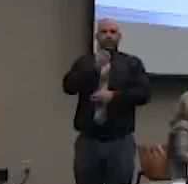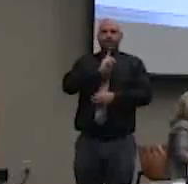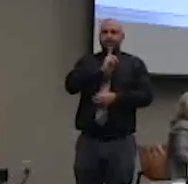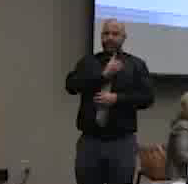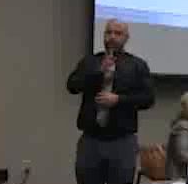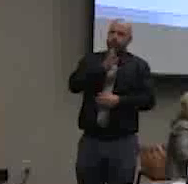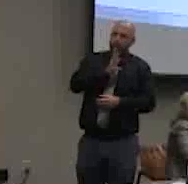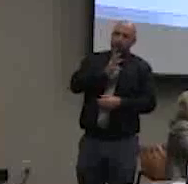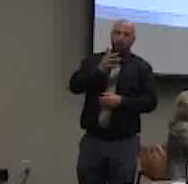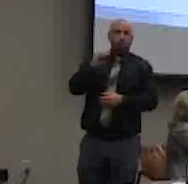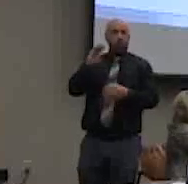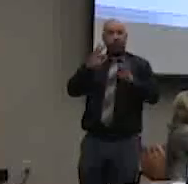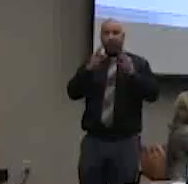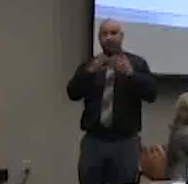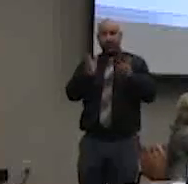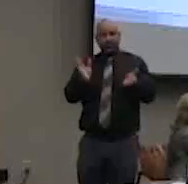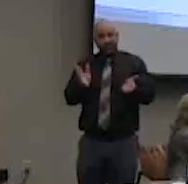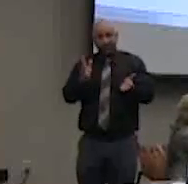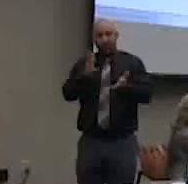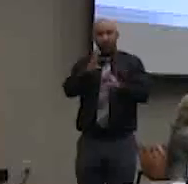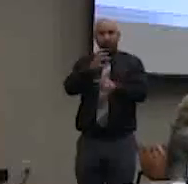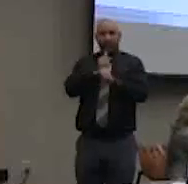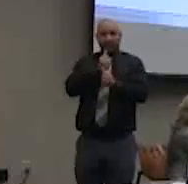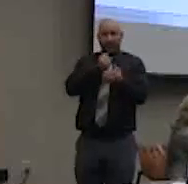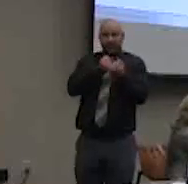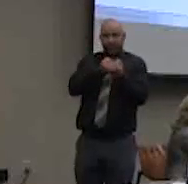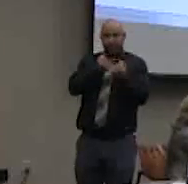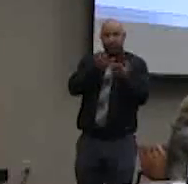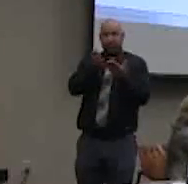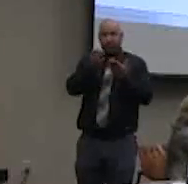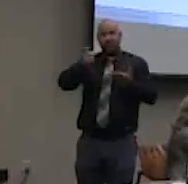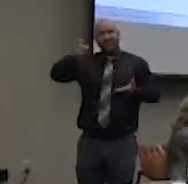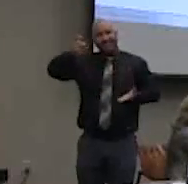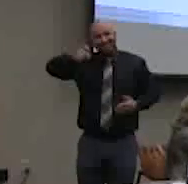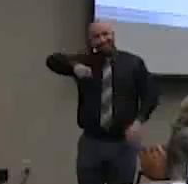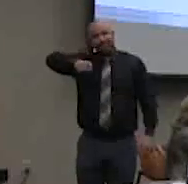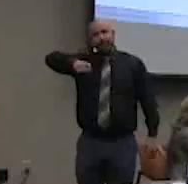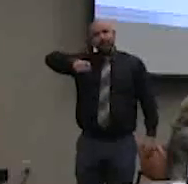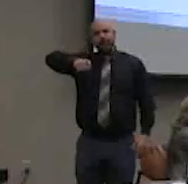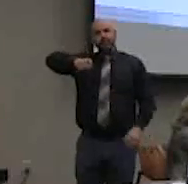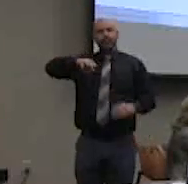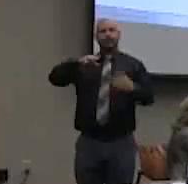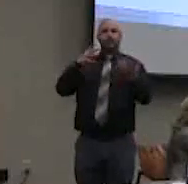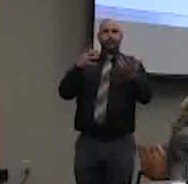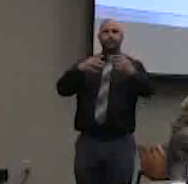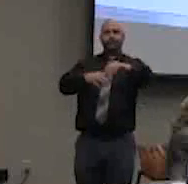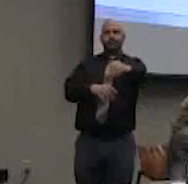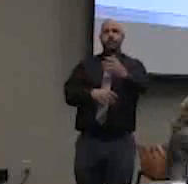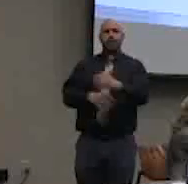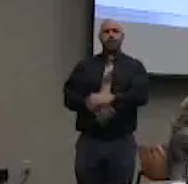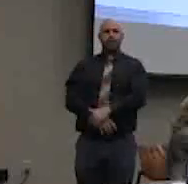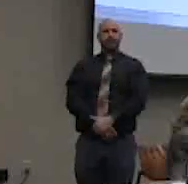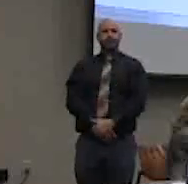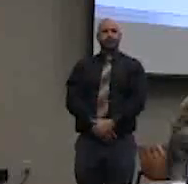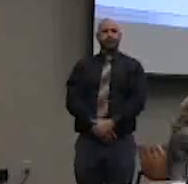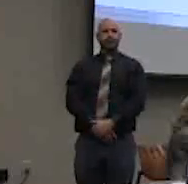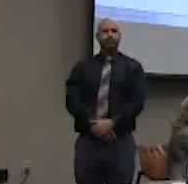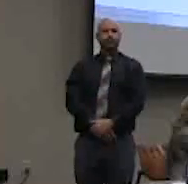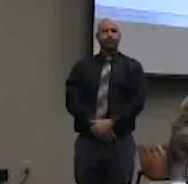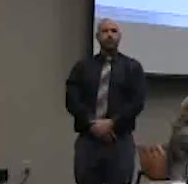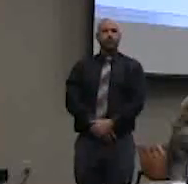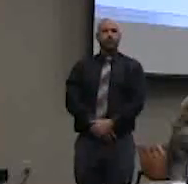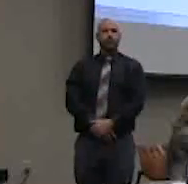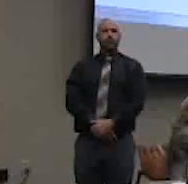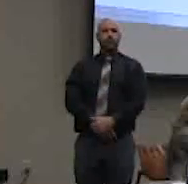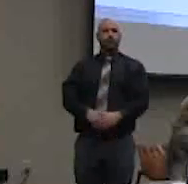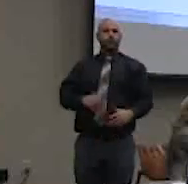general to find the support and the services that they need in an accessible manner. So we've been working towards that